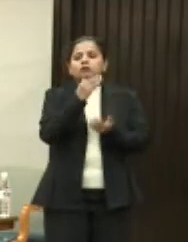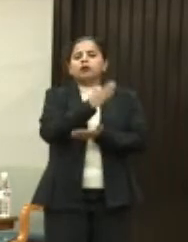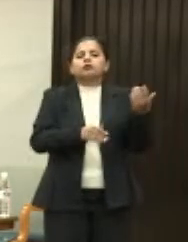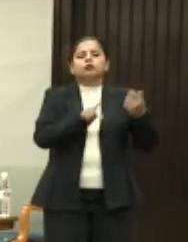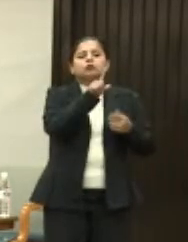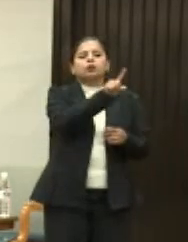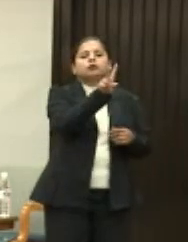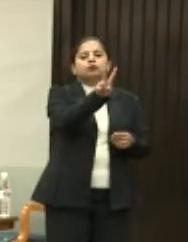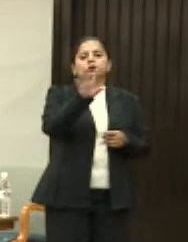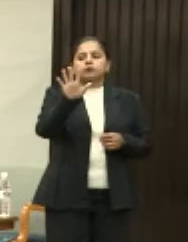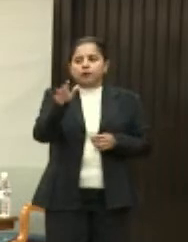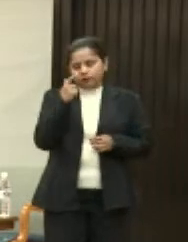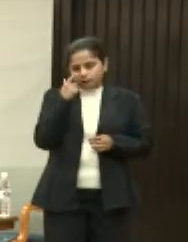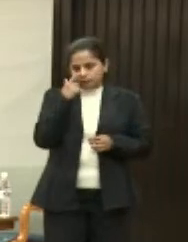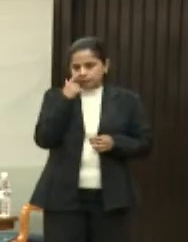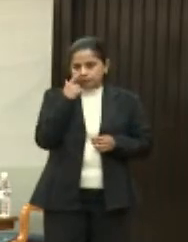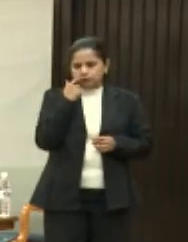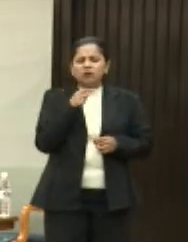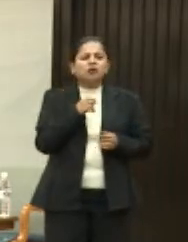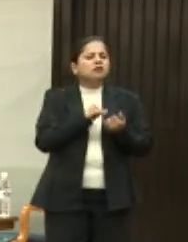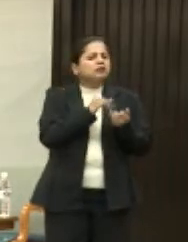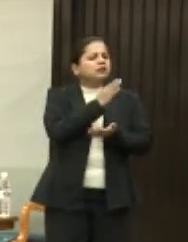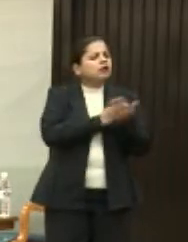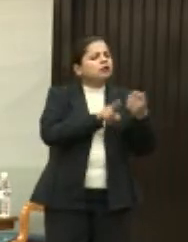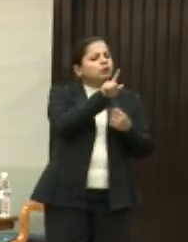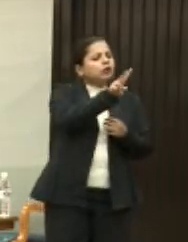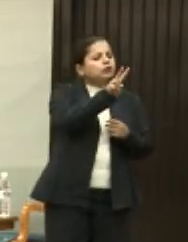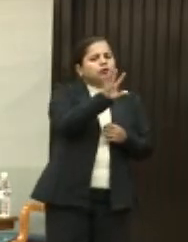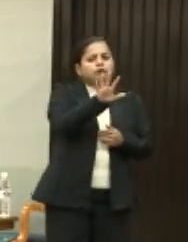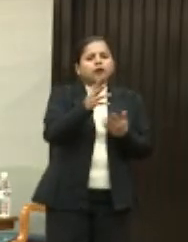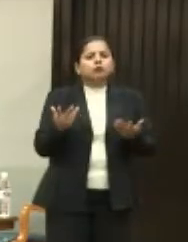125. What is Section 125?